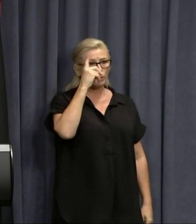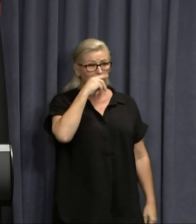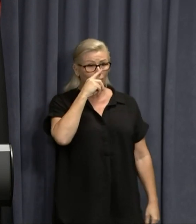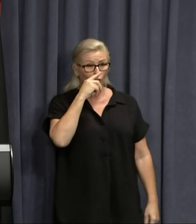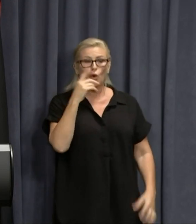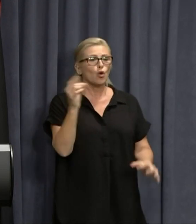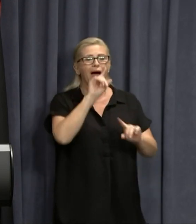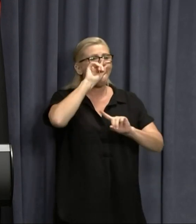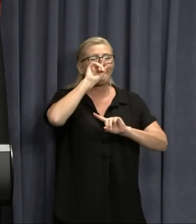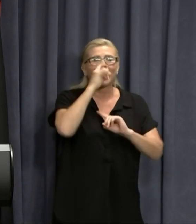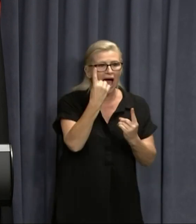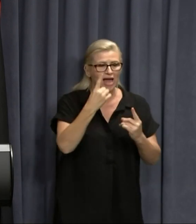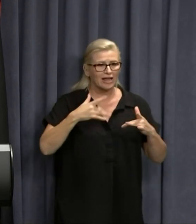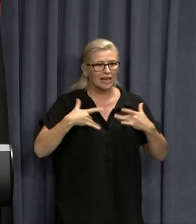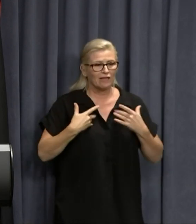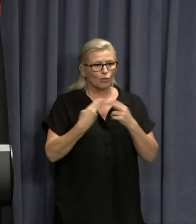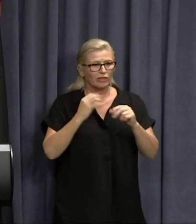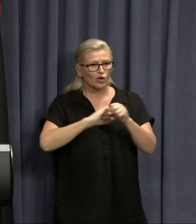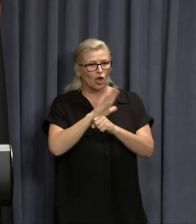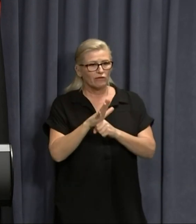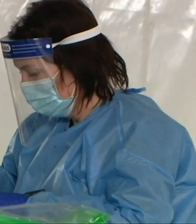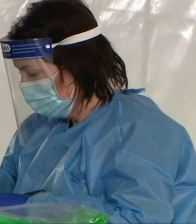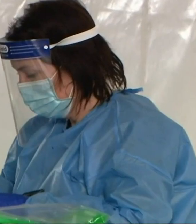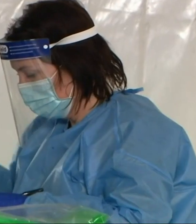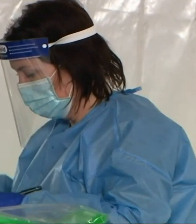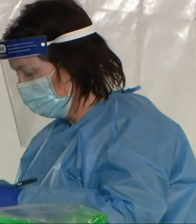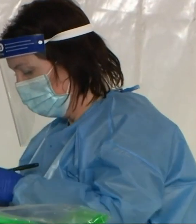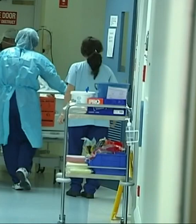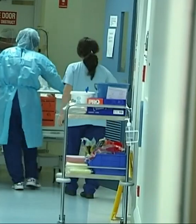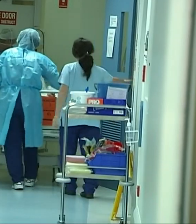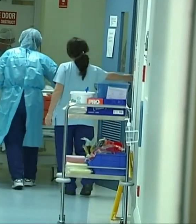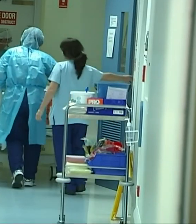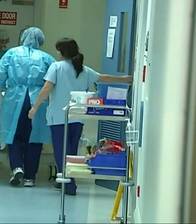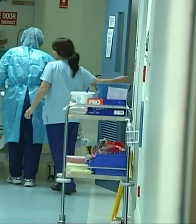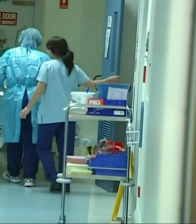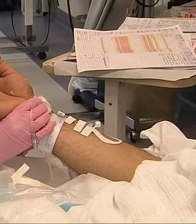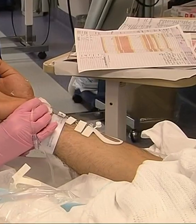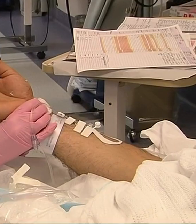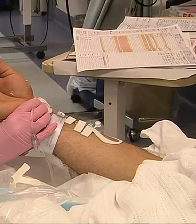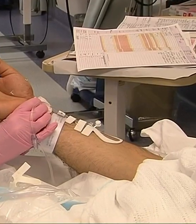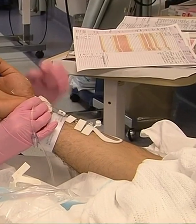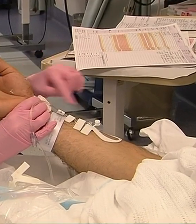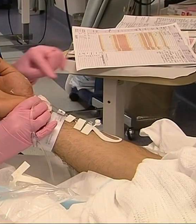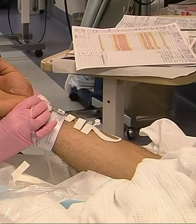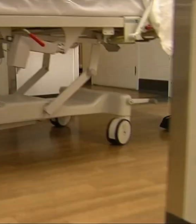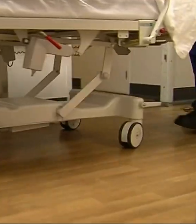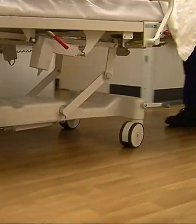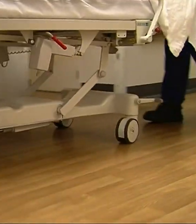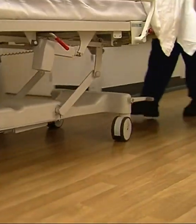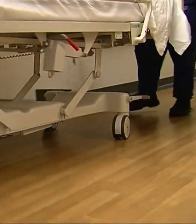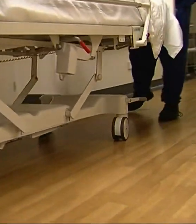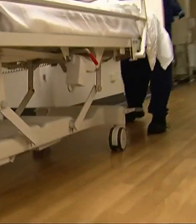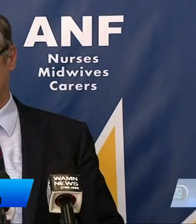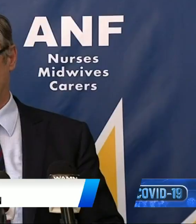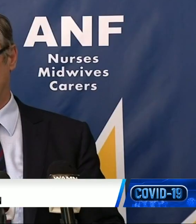living with COVID and should ask their families about that argument. Nurses say they're absolutely relieved after campaigning hard to keep the